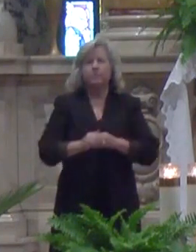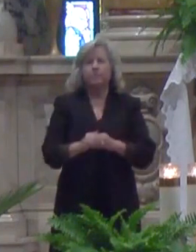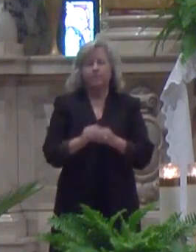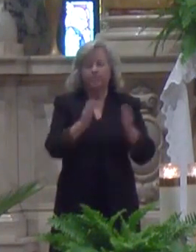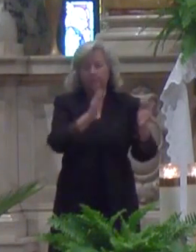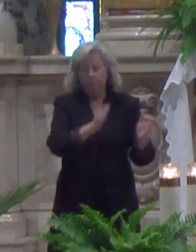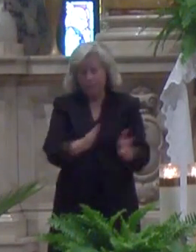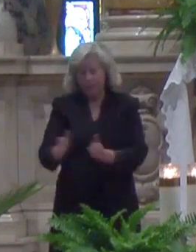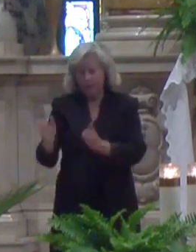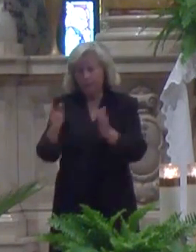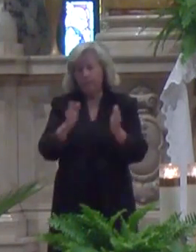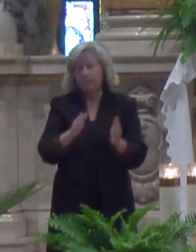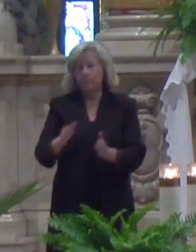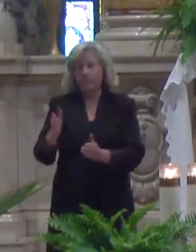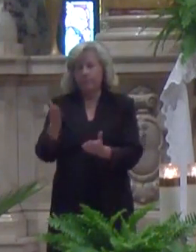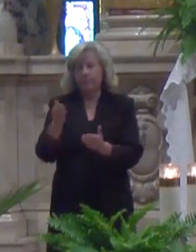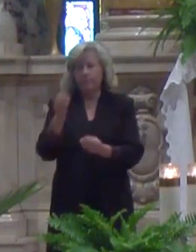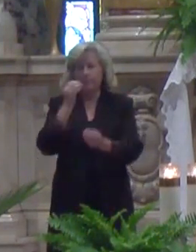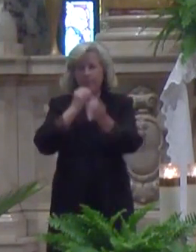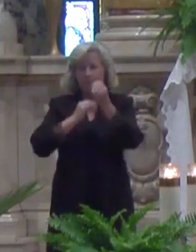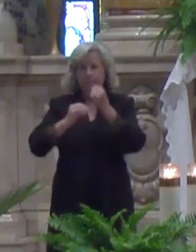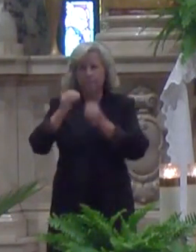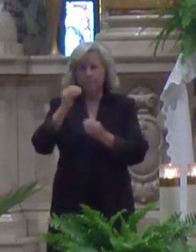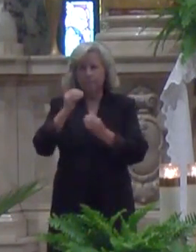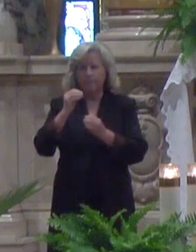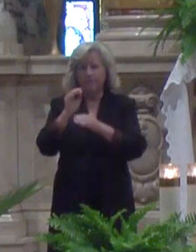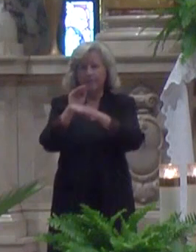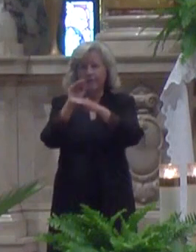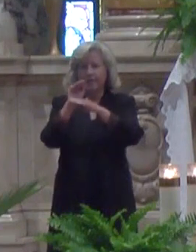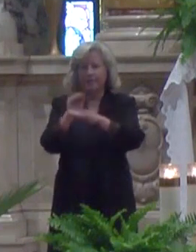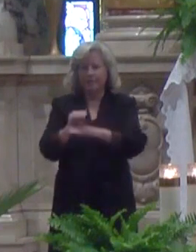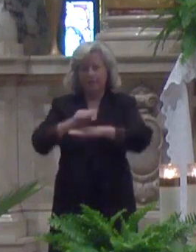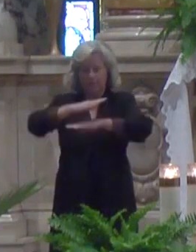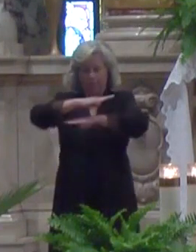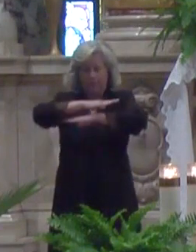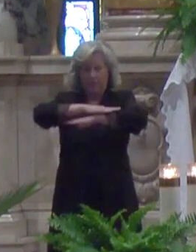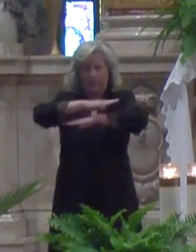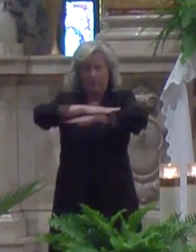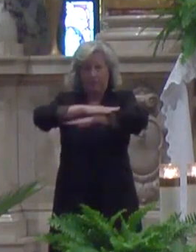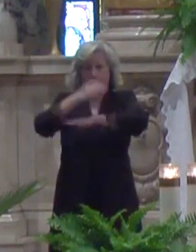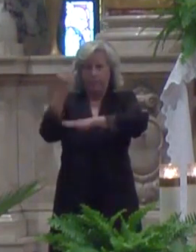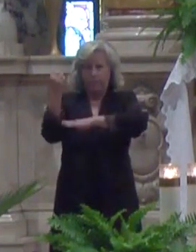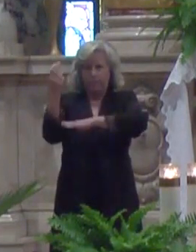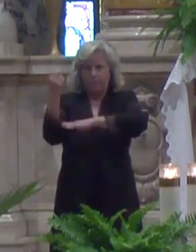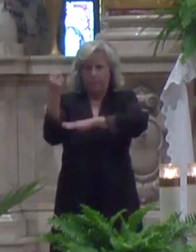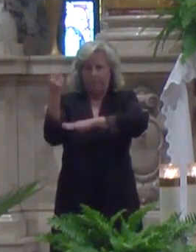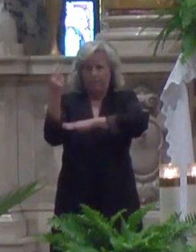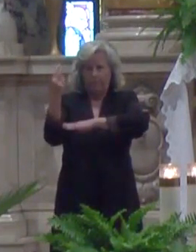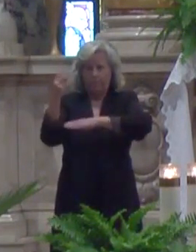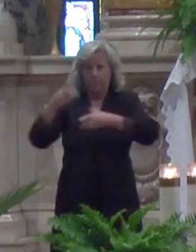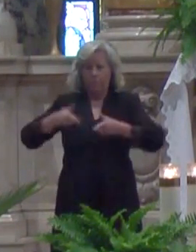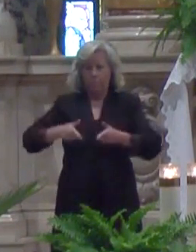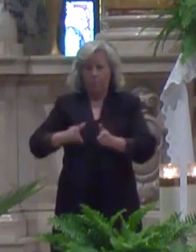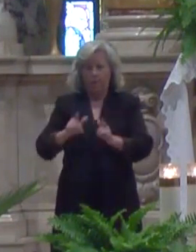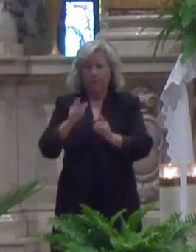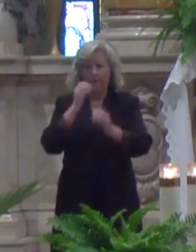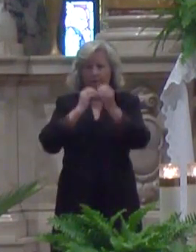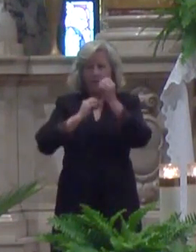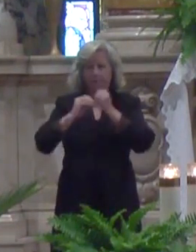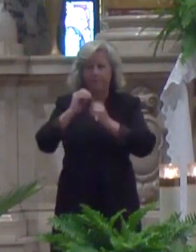the Passover. When it was evening, he reclined at table with the 12. And while they were eating, he